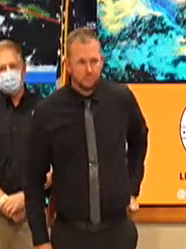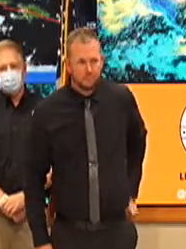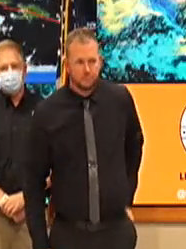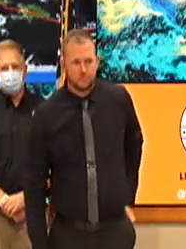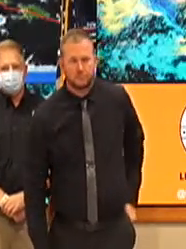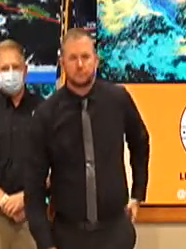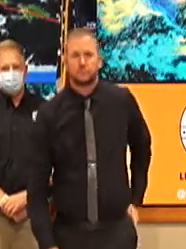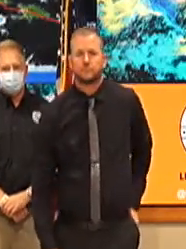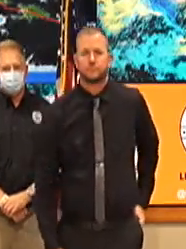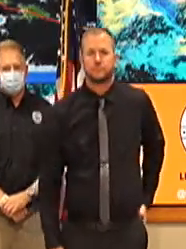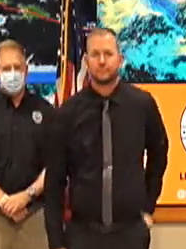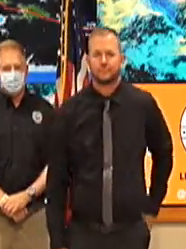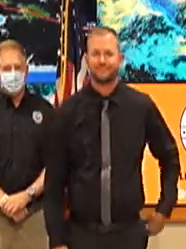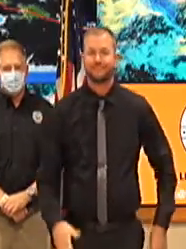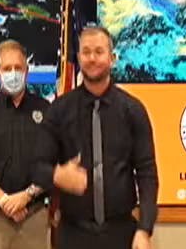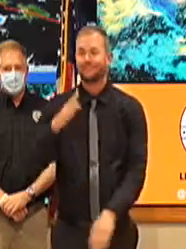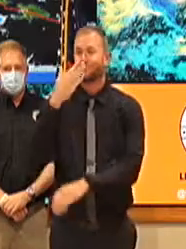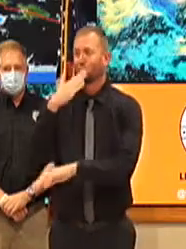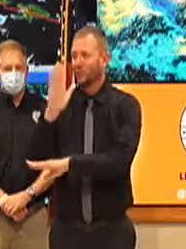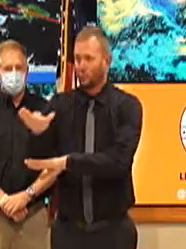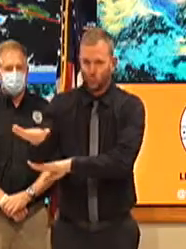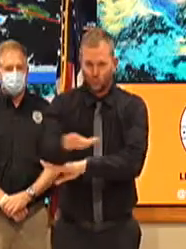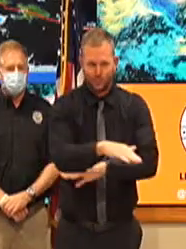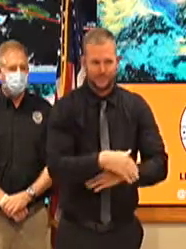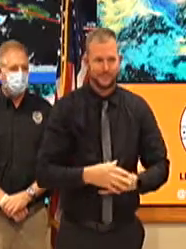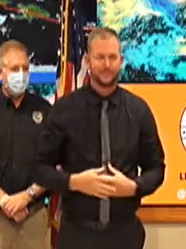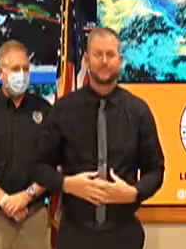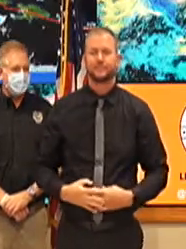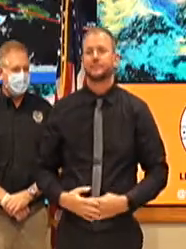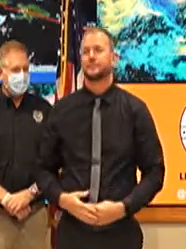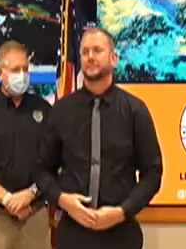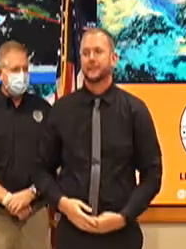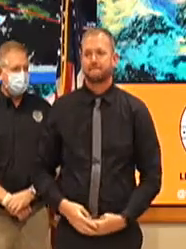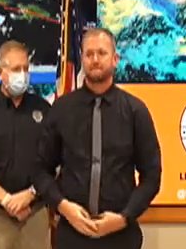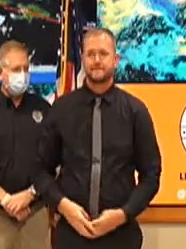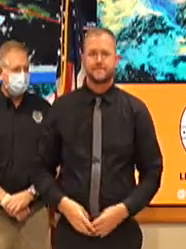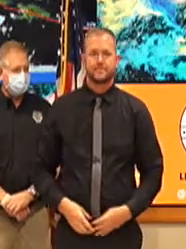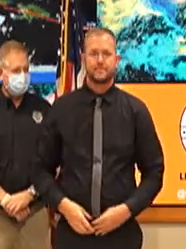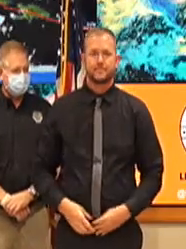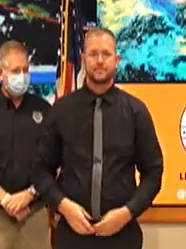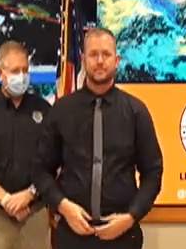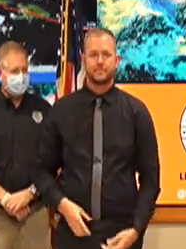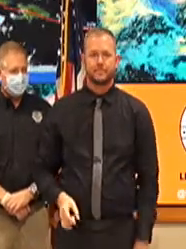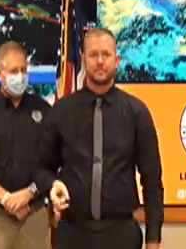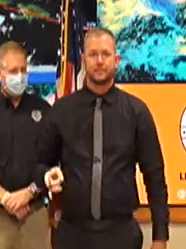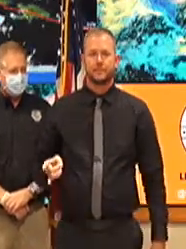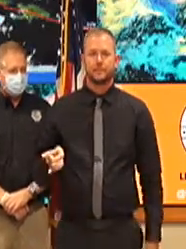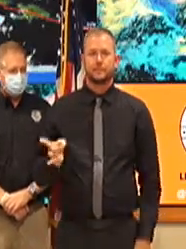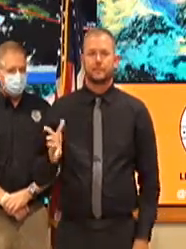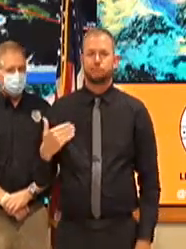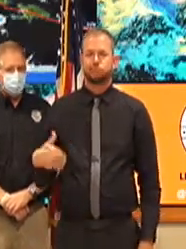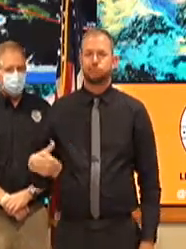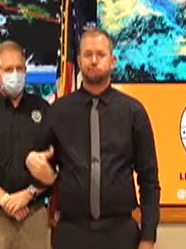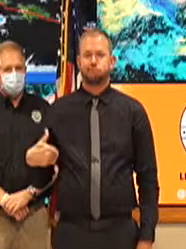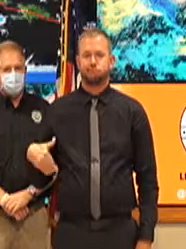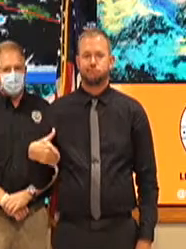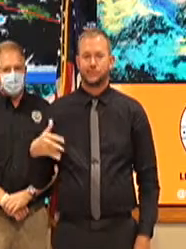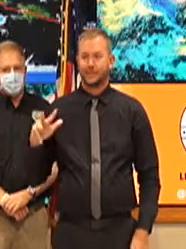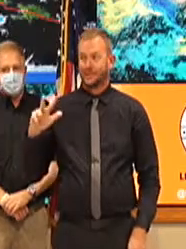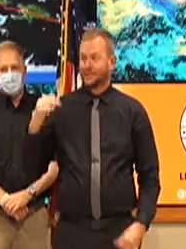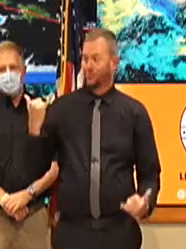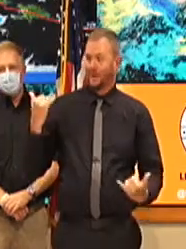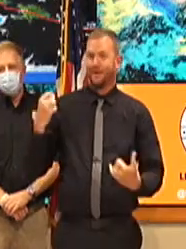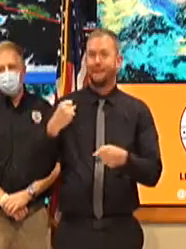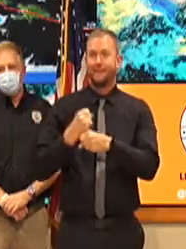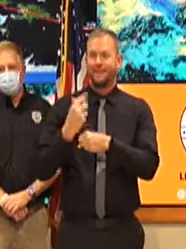Good afternoon. It's painfully ironic that we're here on the 3rd anniversary of Hurricane Harvey making